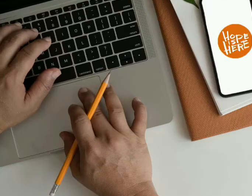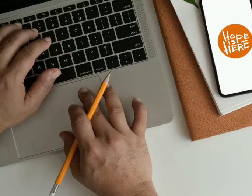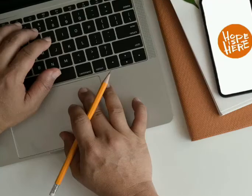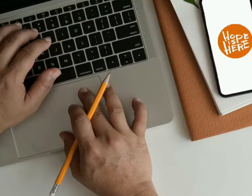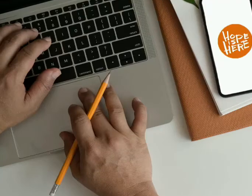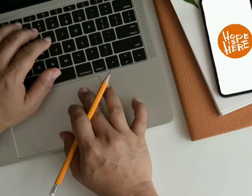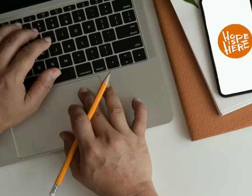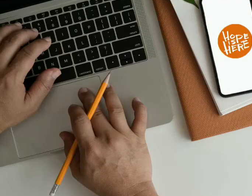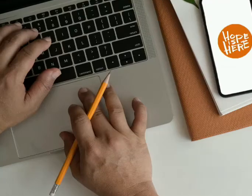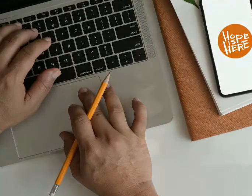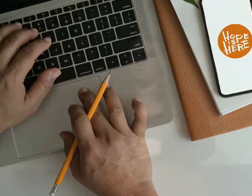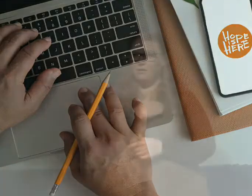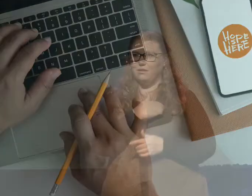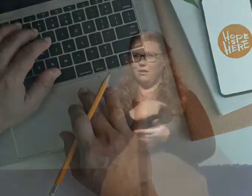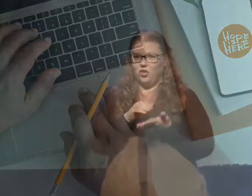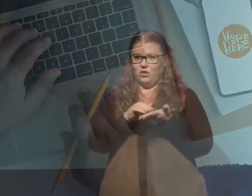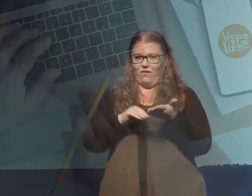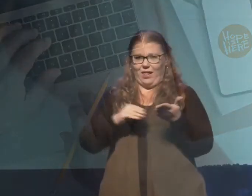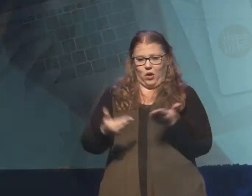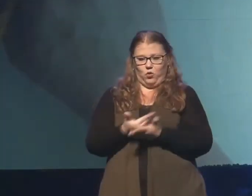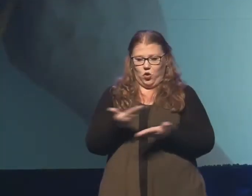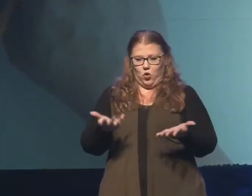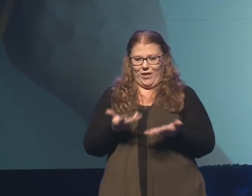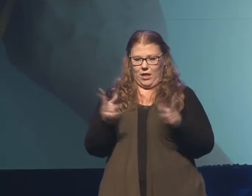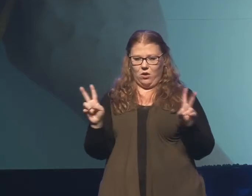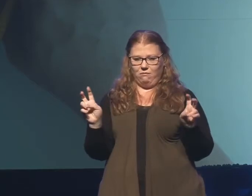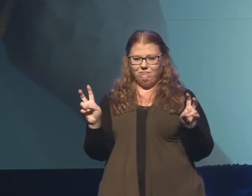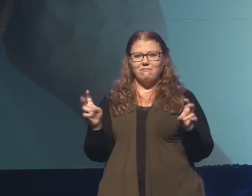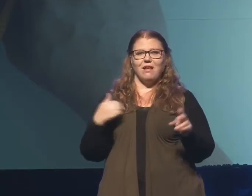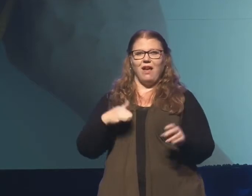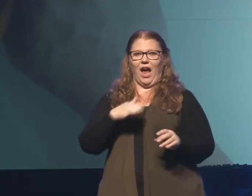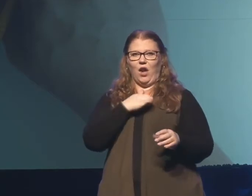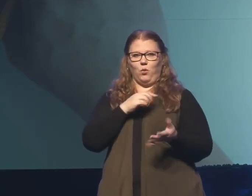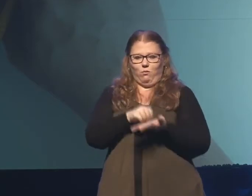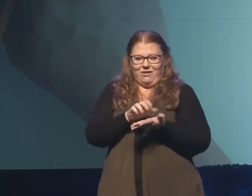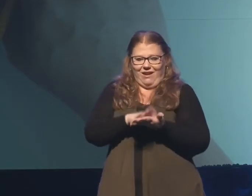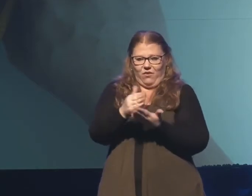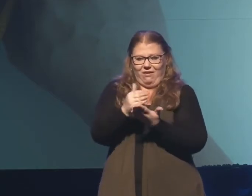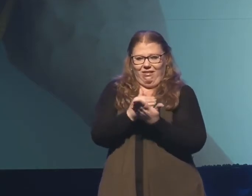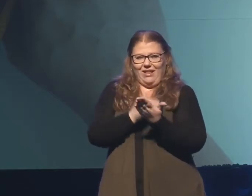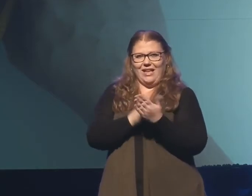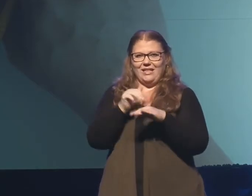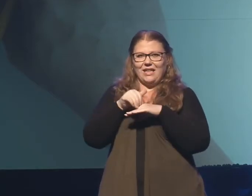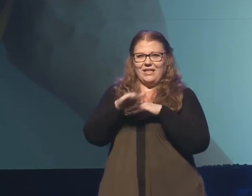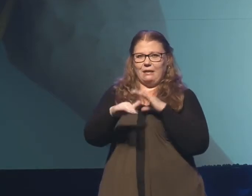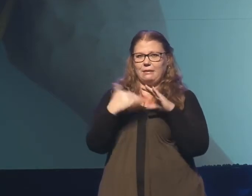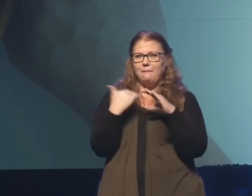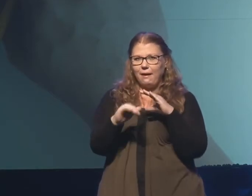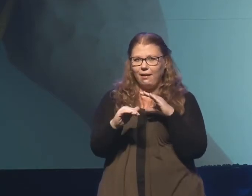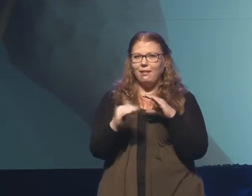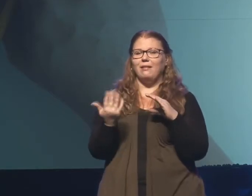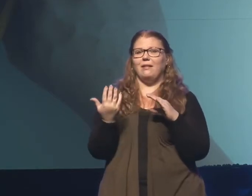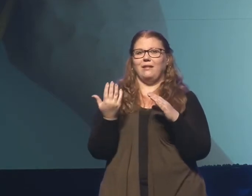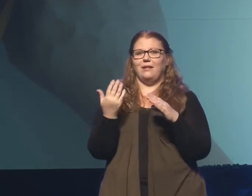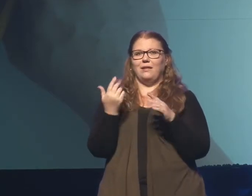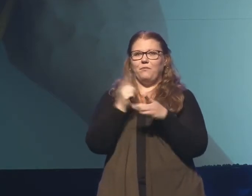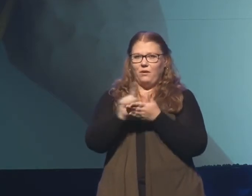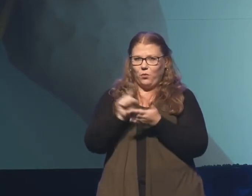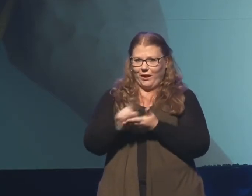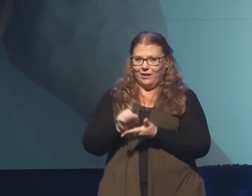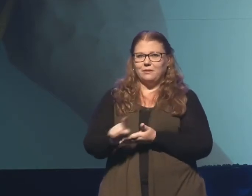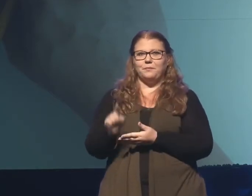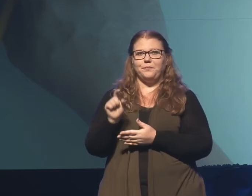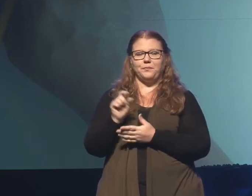with us, just fill out new here, and we'll get you on our list that gets electronic emails on a weekly basis.